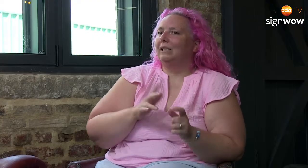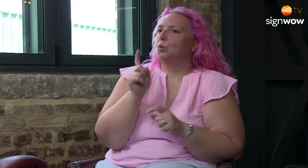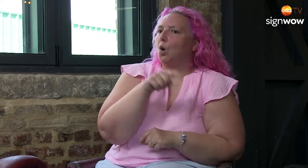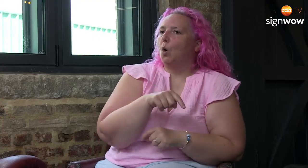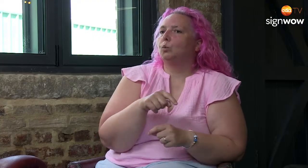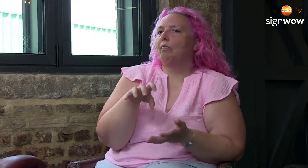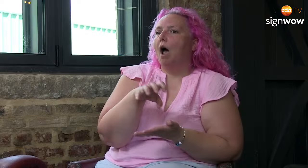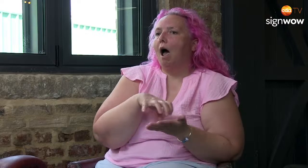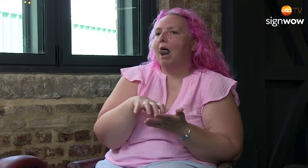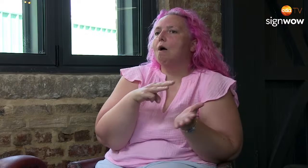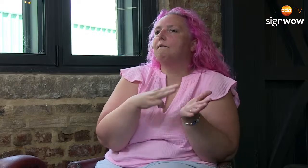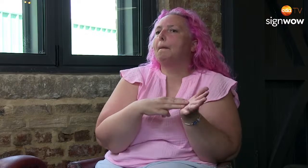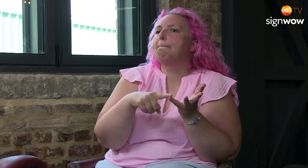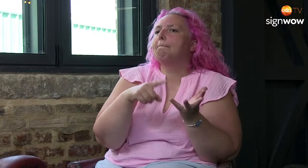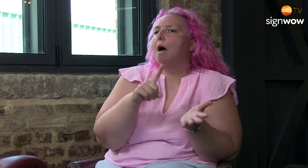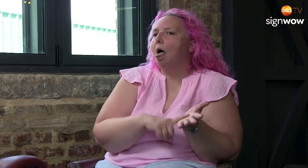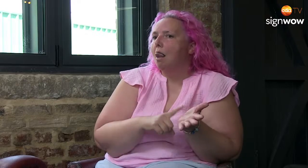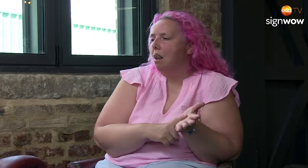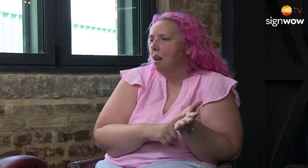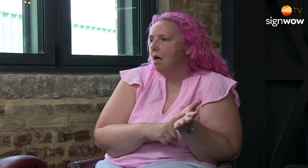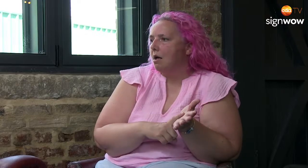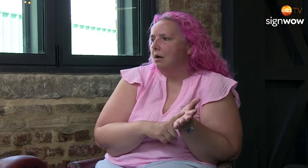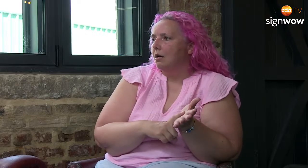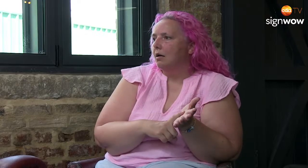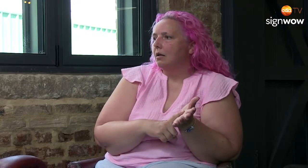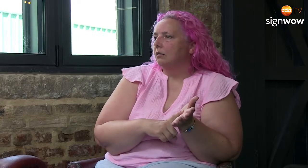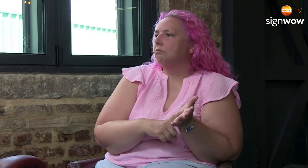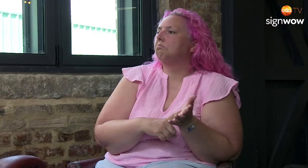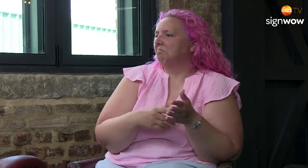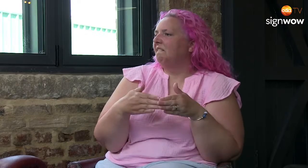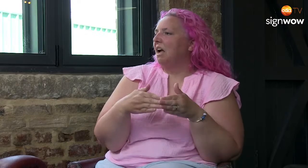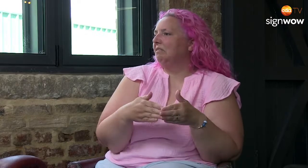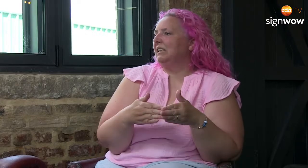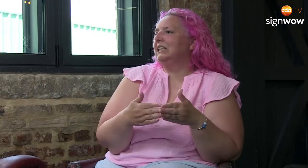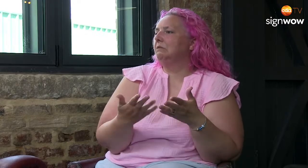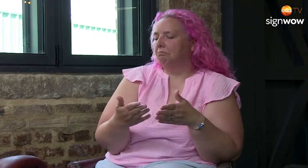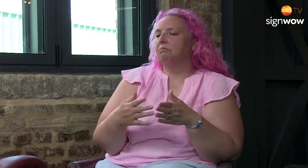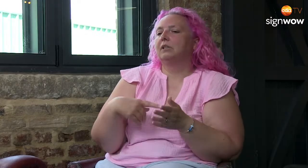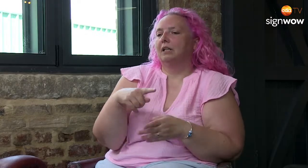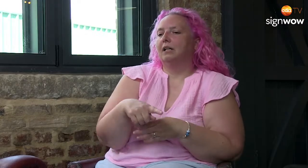the location. Once you get there, you need to go to the Isle of Mull and get the ferry.